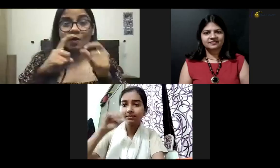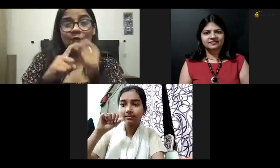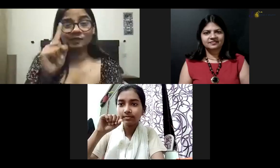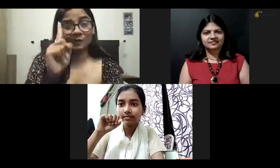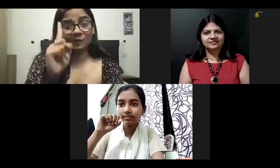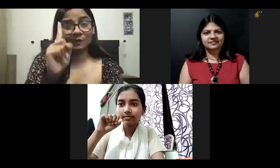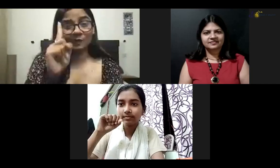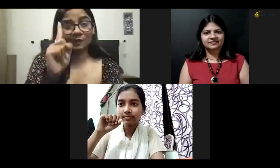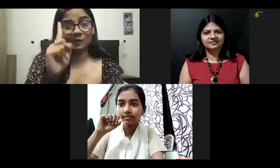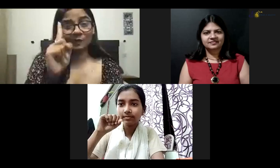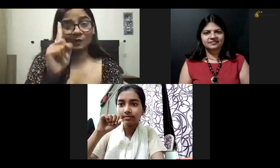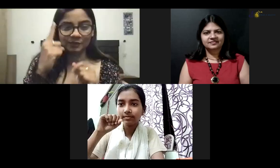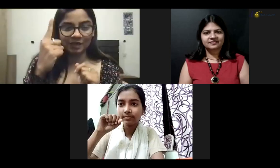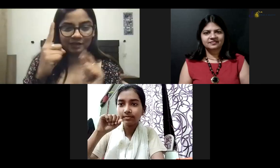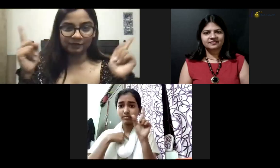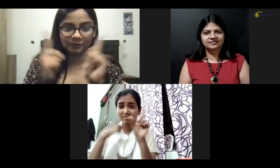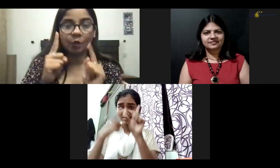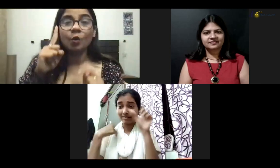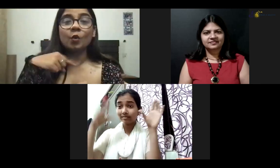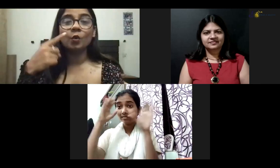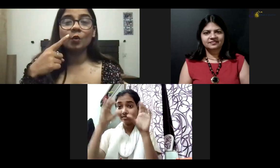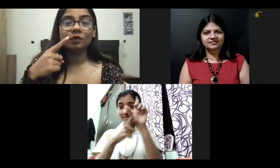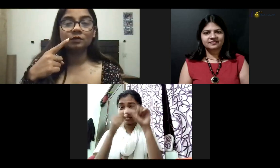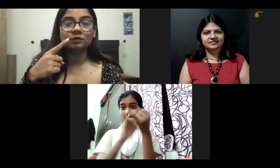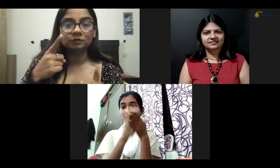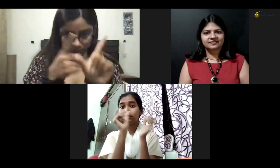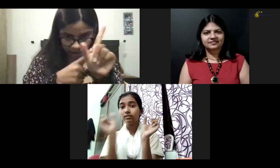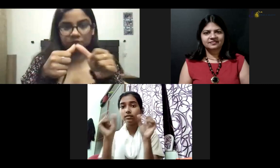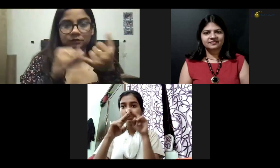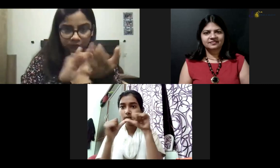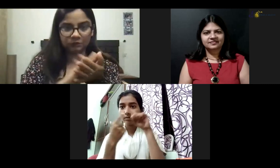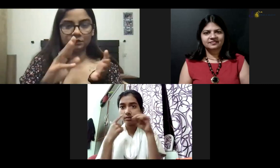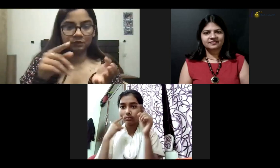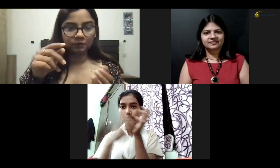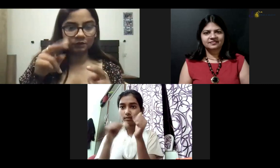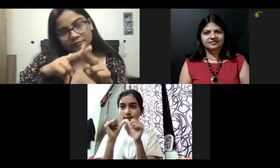Yes, Mini. Yes. Please take in short.